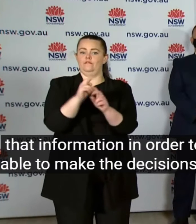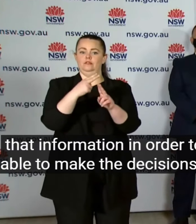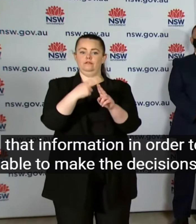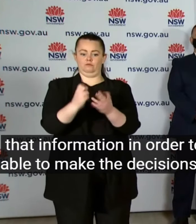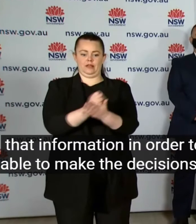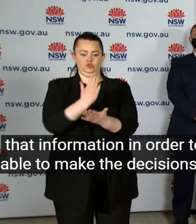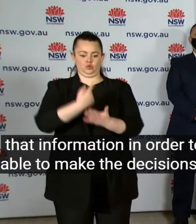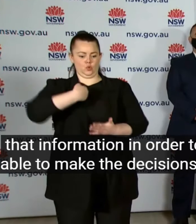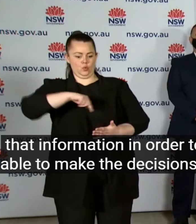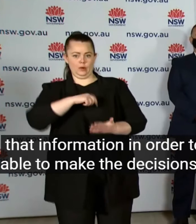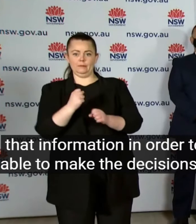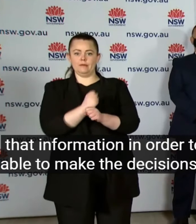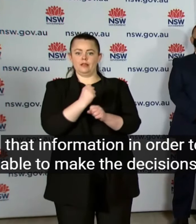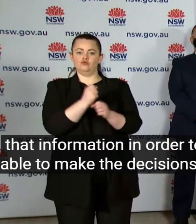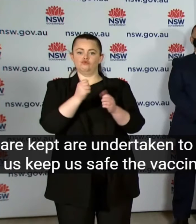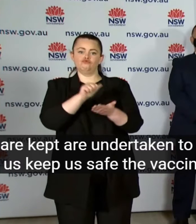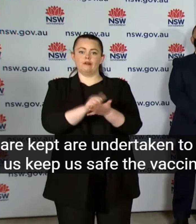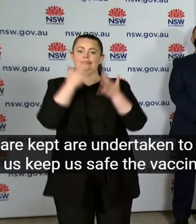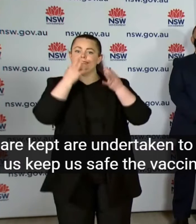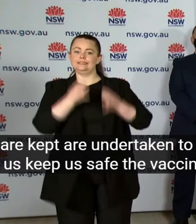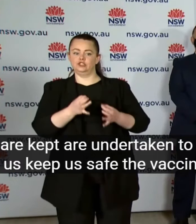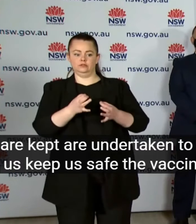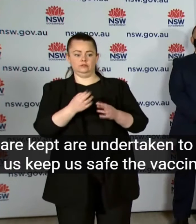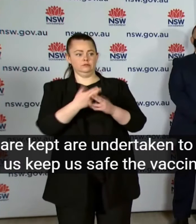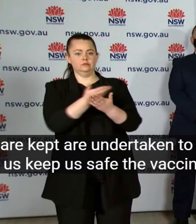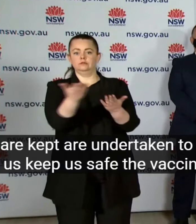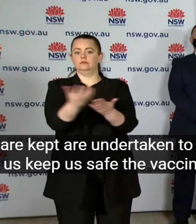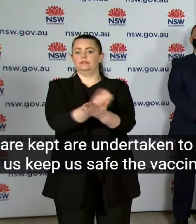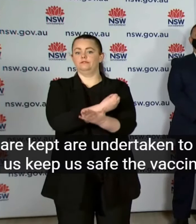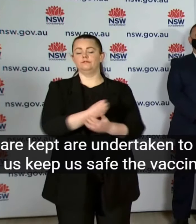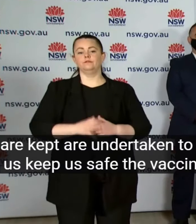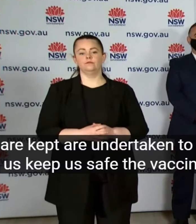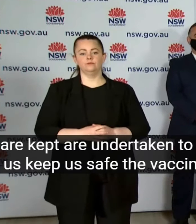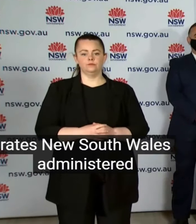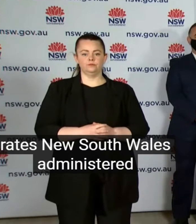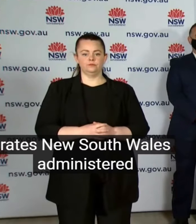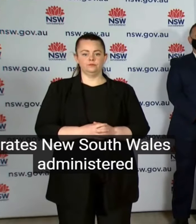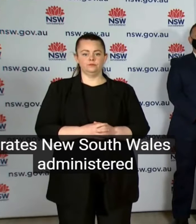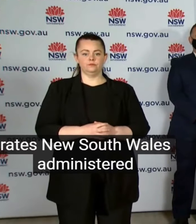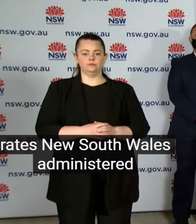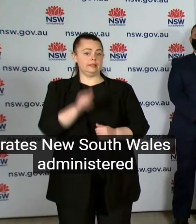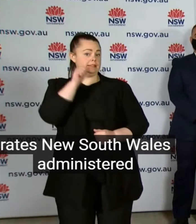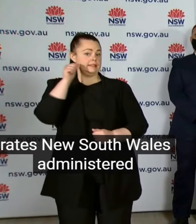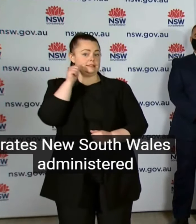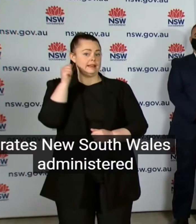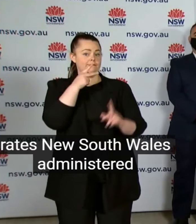safe. The vaccination rates. New South Wales administered